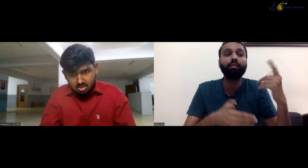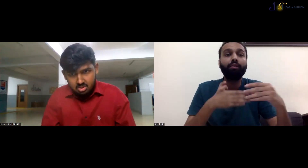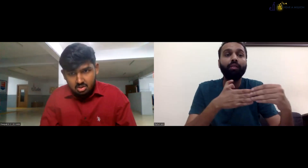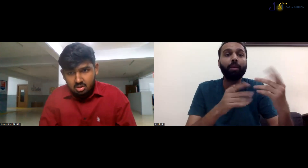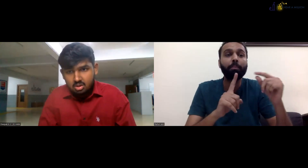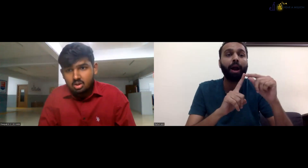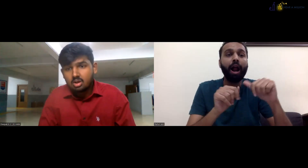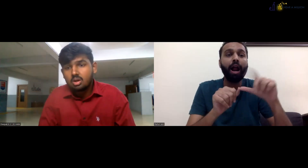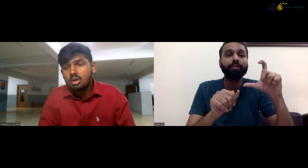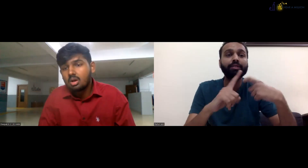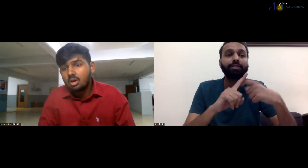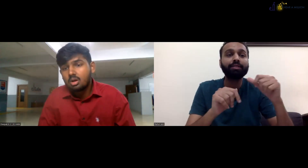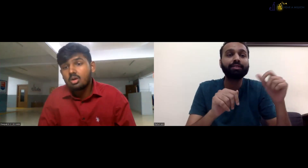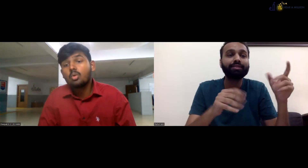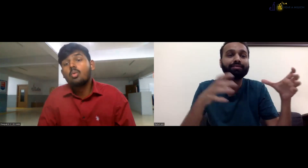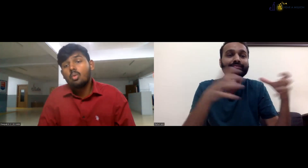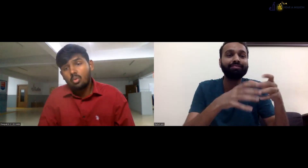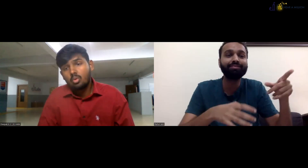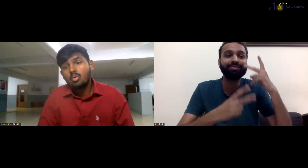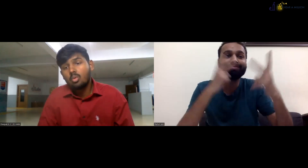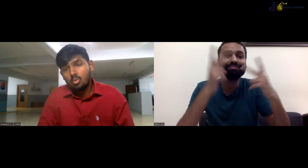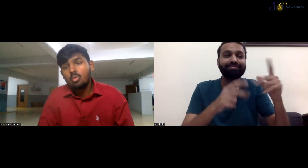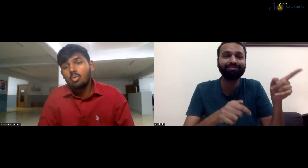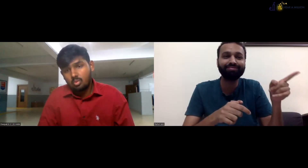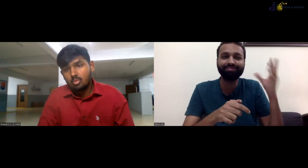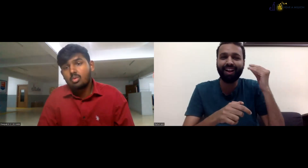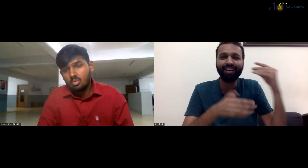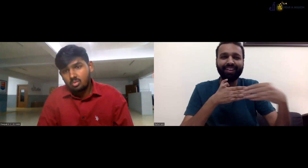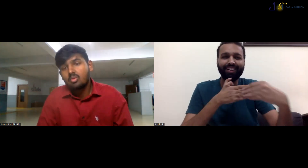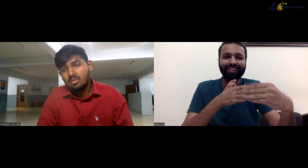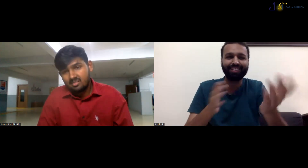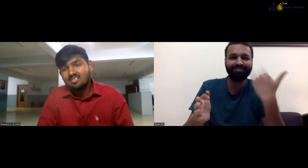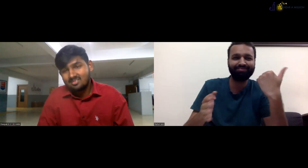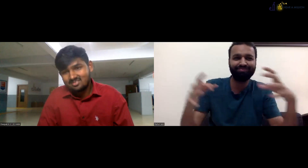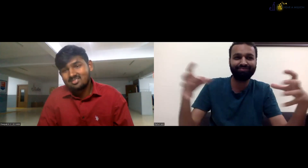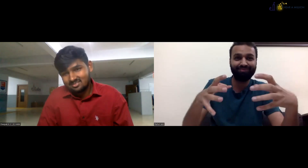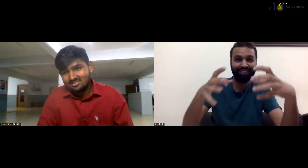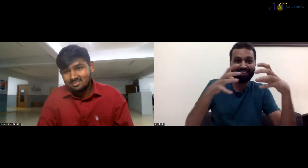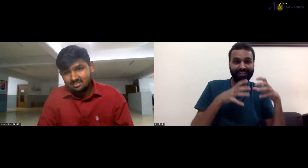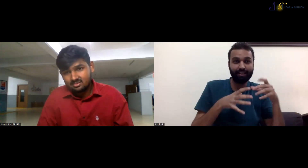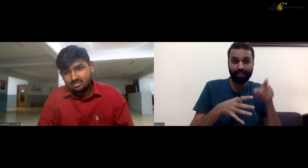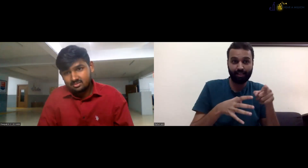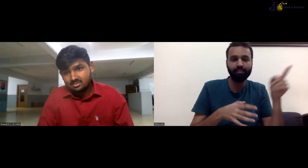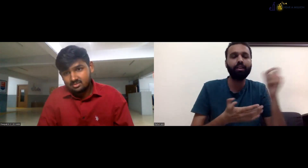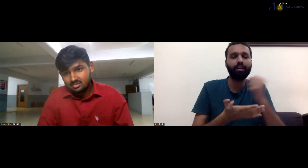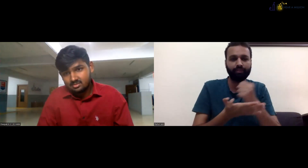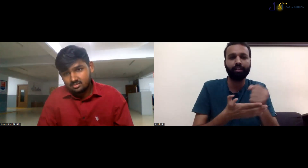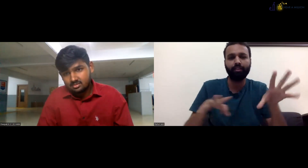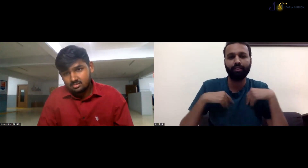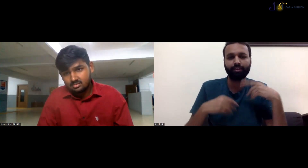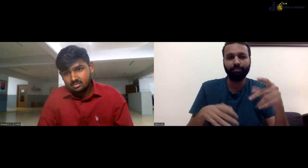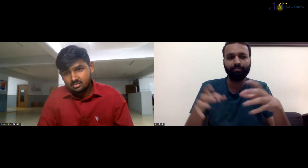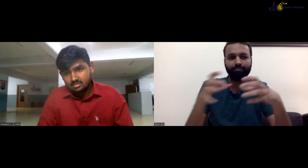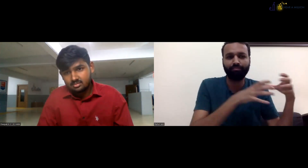how do I? So your package, you have to understand. if if you have some kind